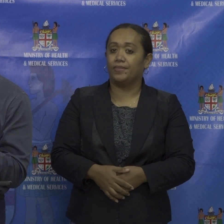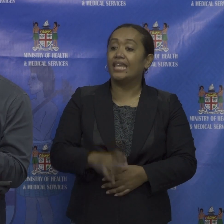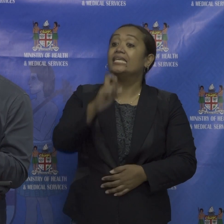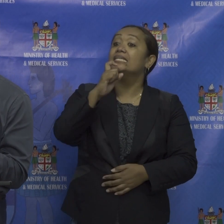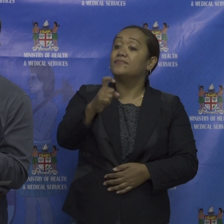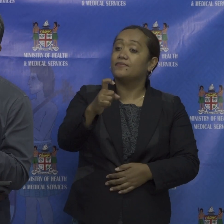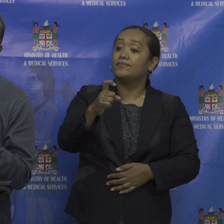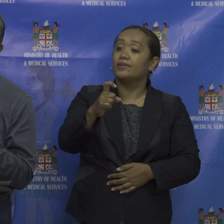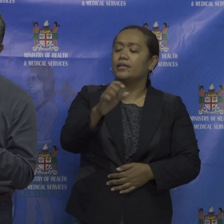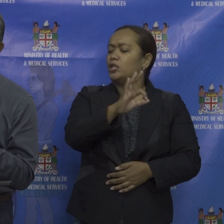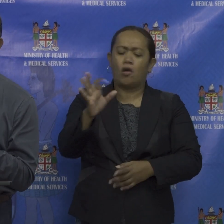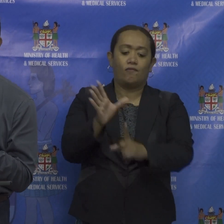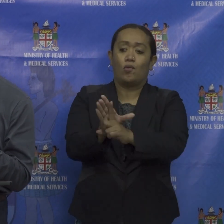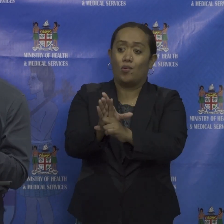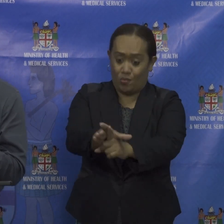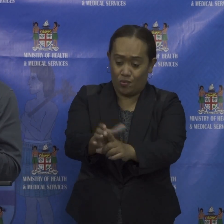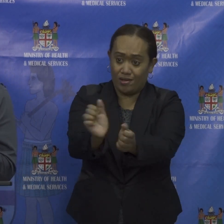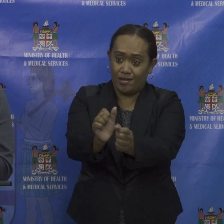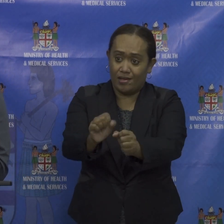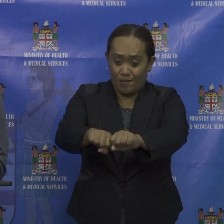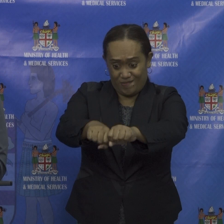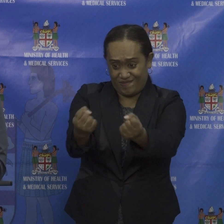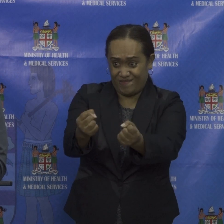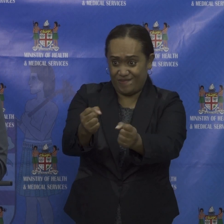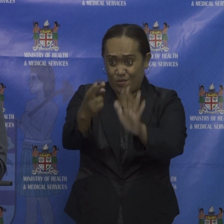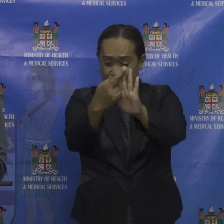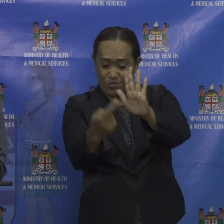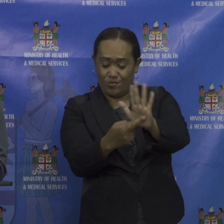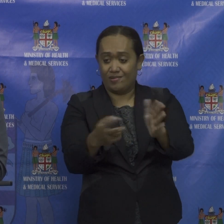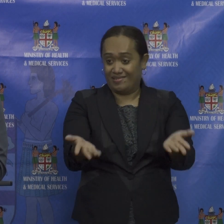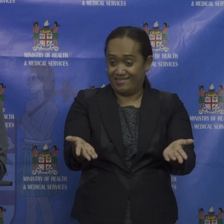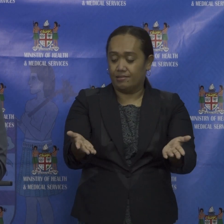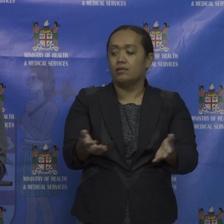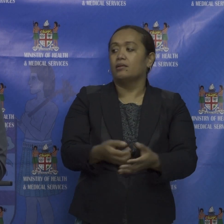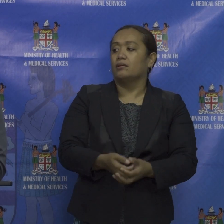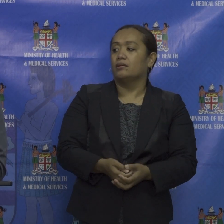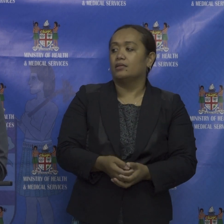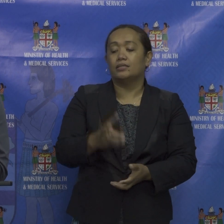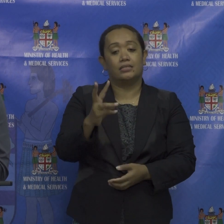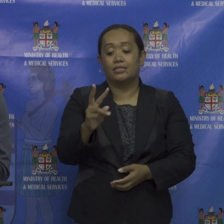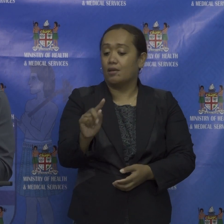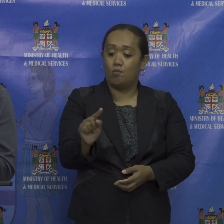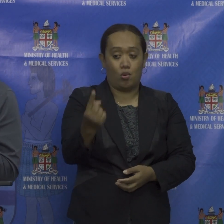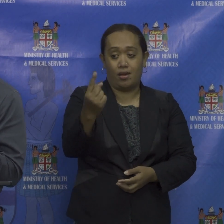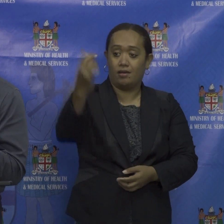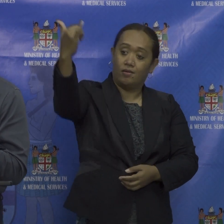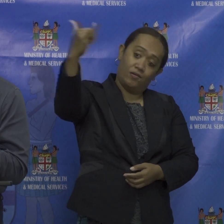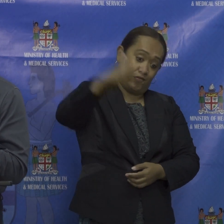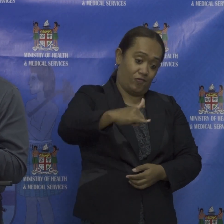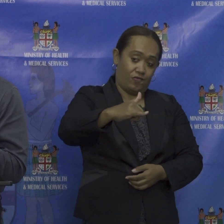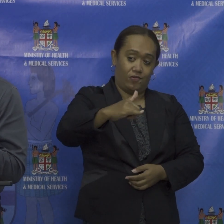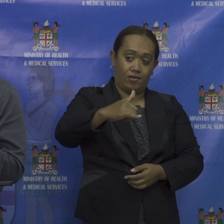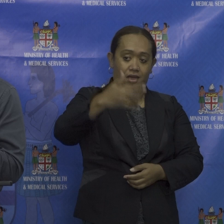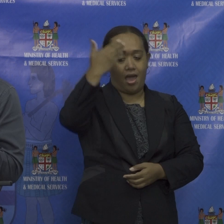If not for the quarantine breach, then the only other breaches we can see is if somebody came into the country unknown.